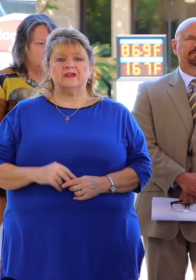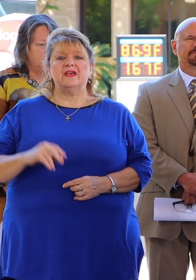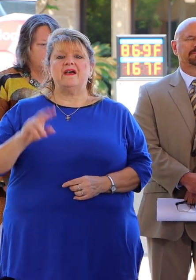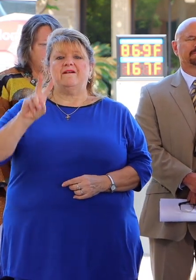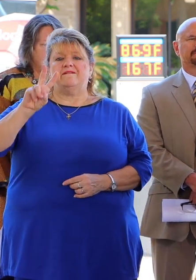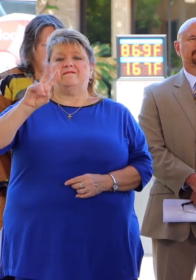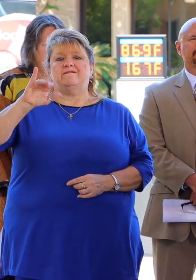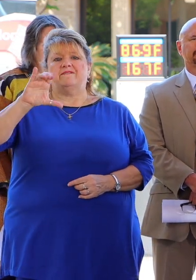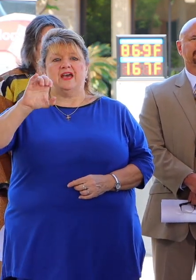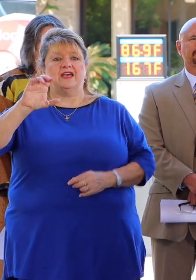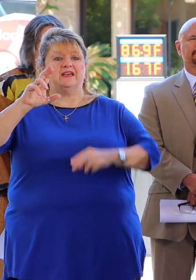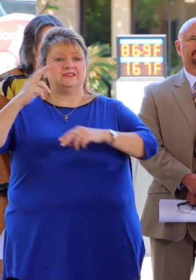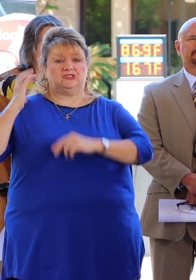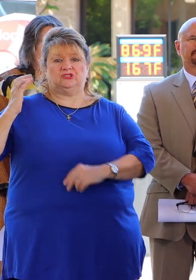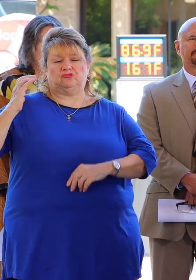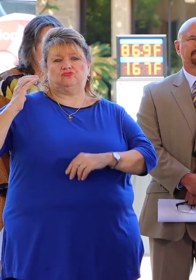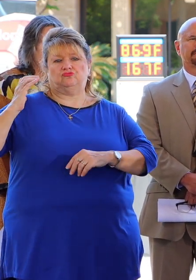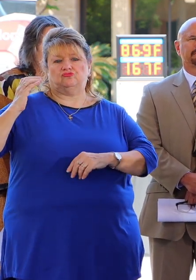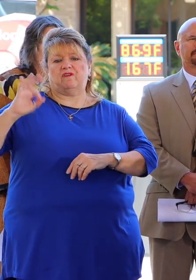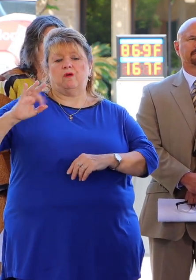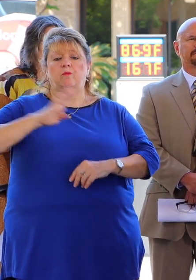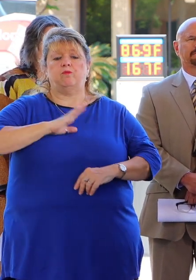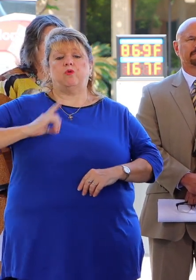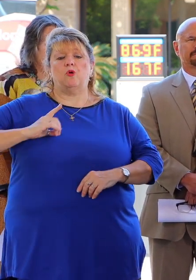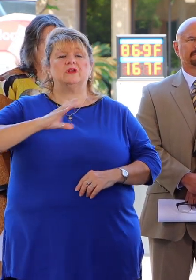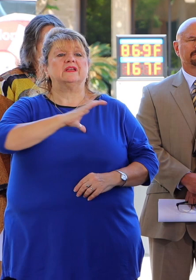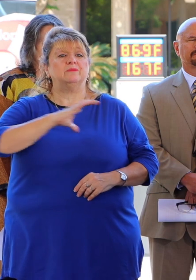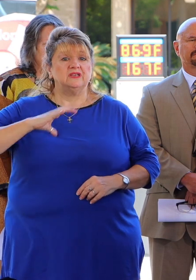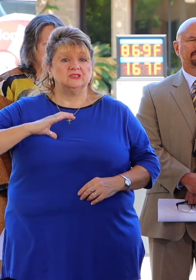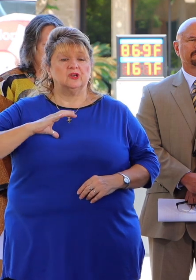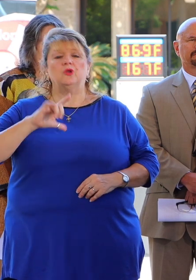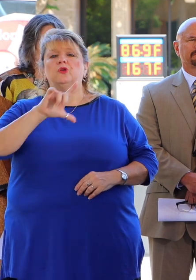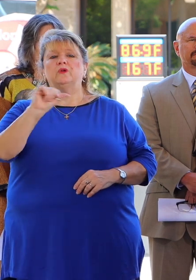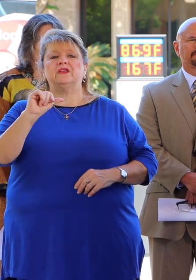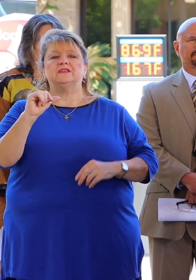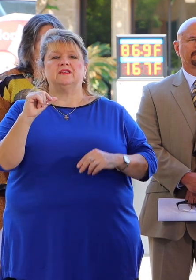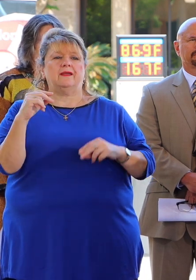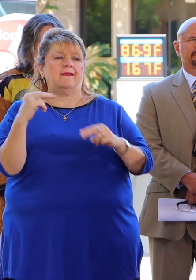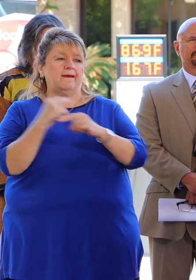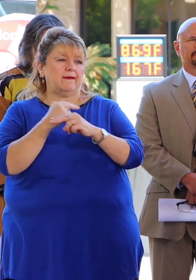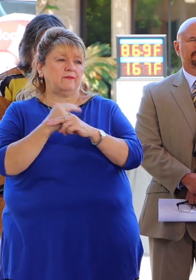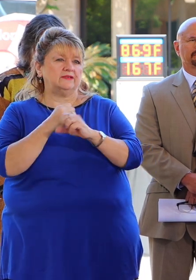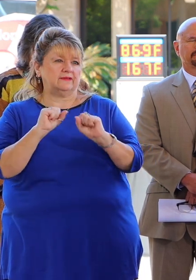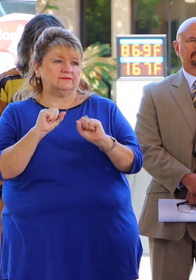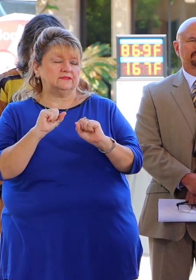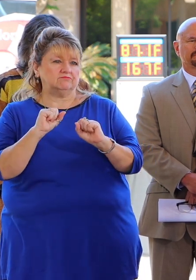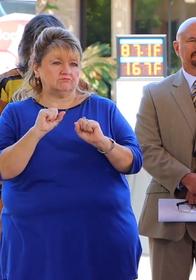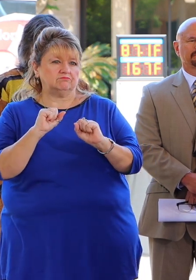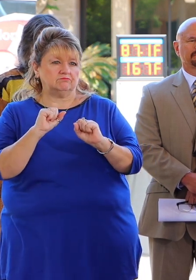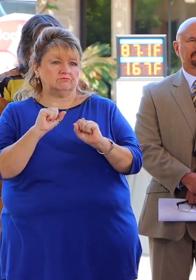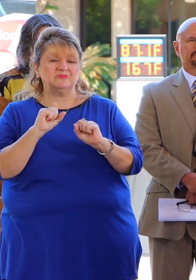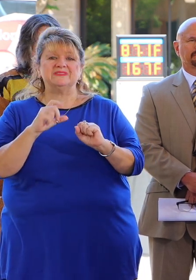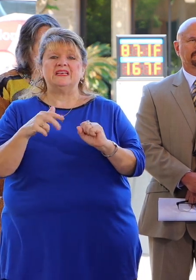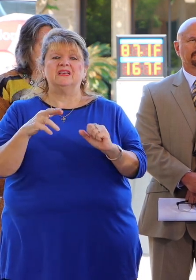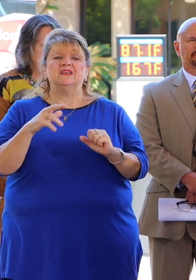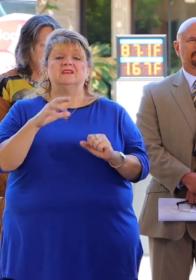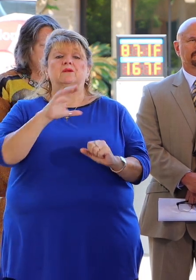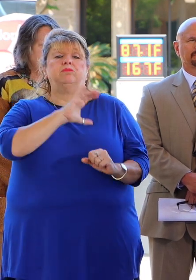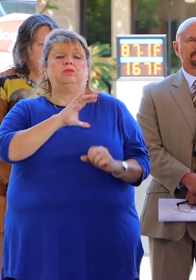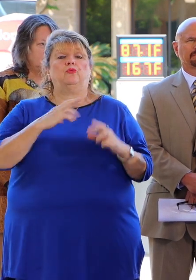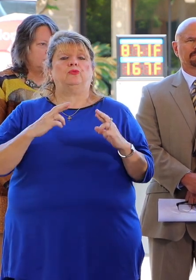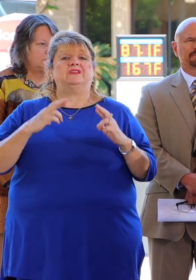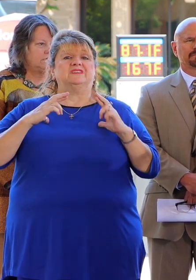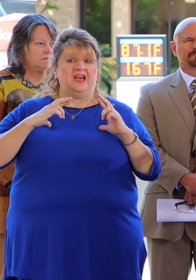Vice Chairman of the Board of Commissioners of the Louisiana Highway Safety Commission. He is retired